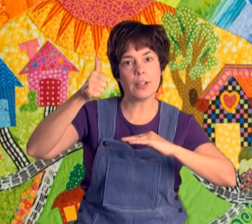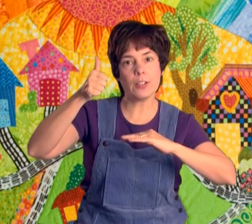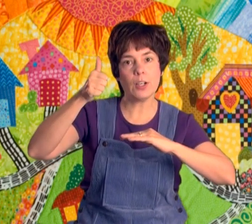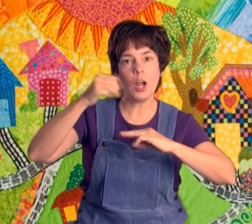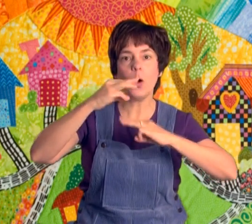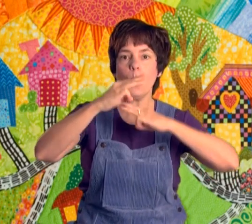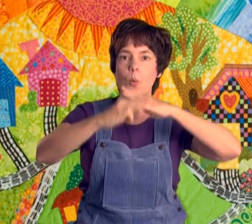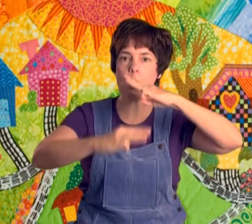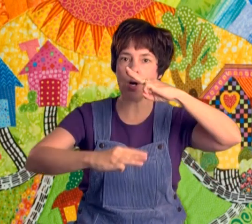better